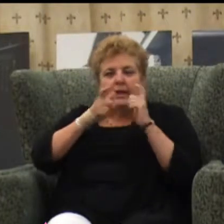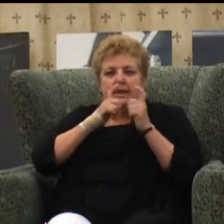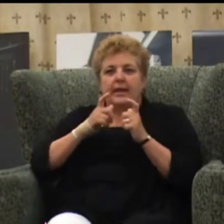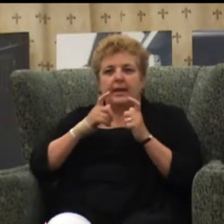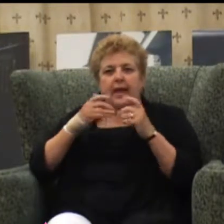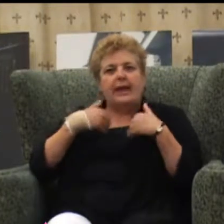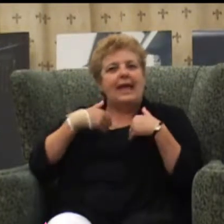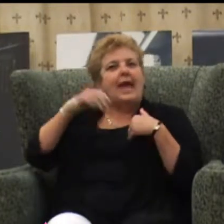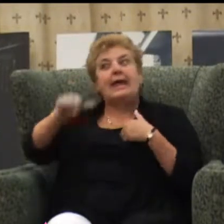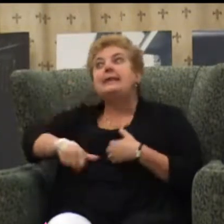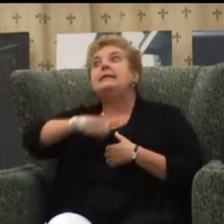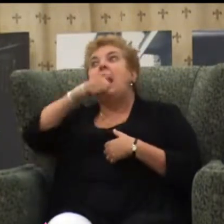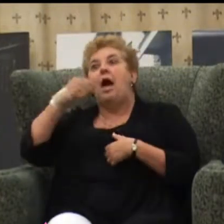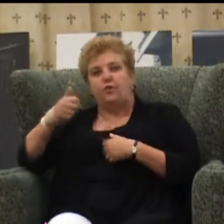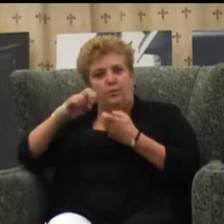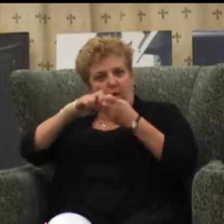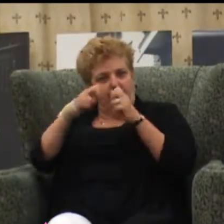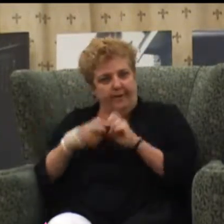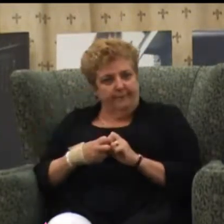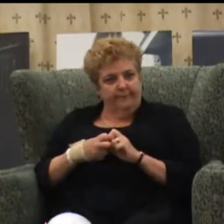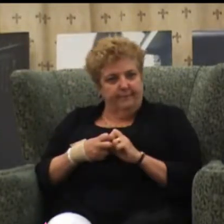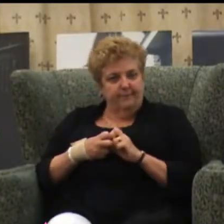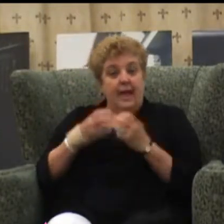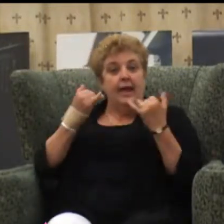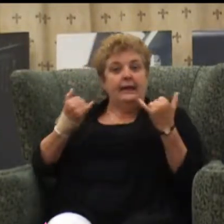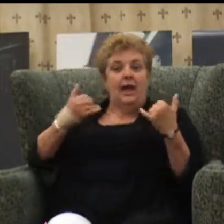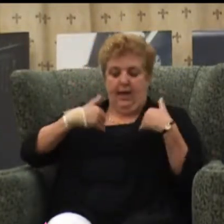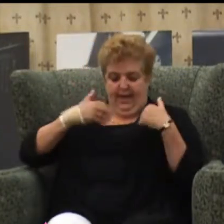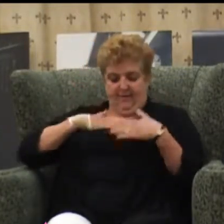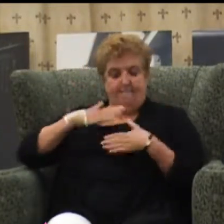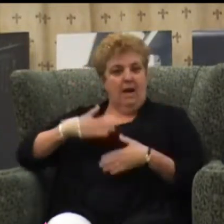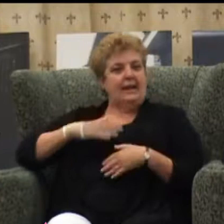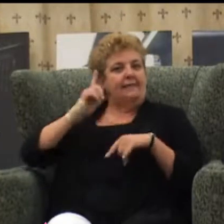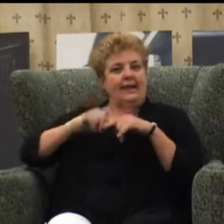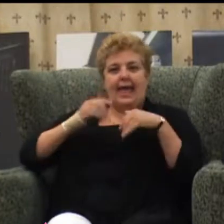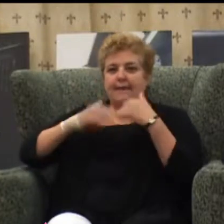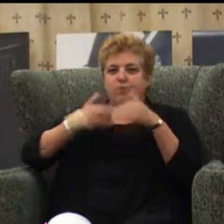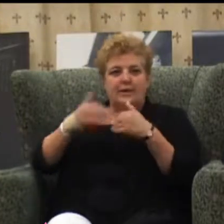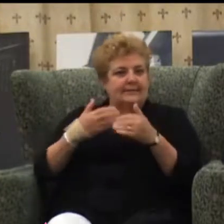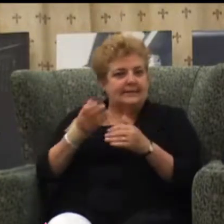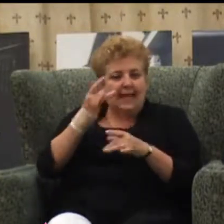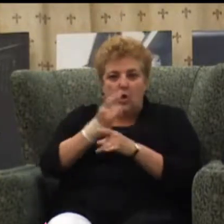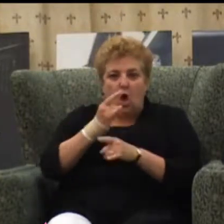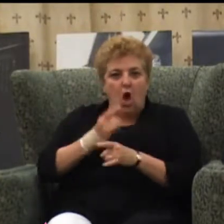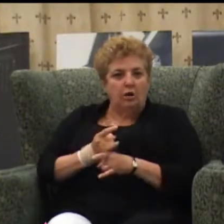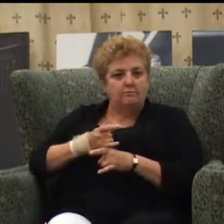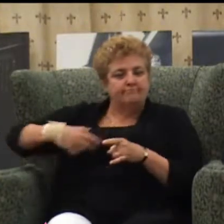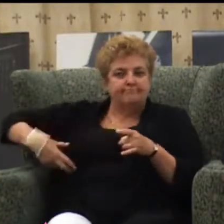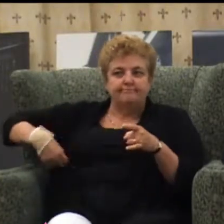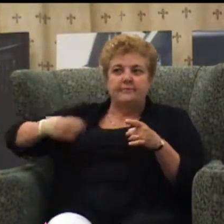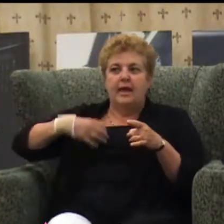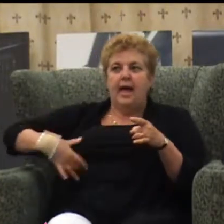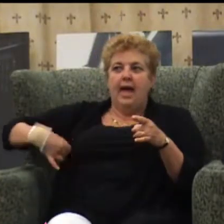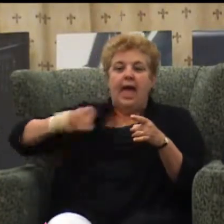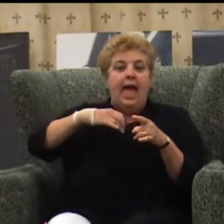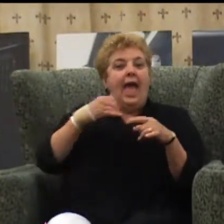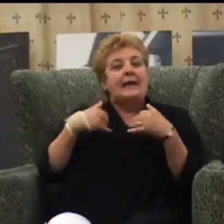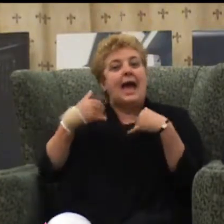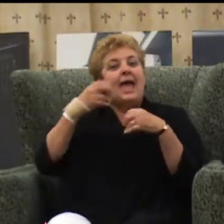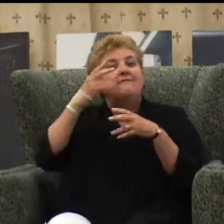problem. Because now I got a body that can't process alcohol and I got a mind that can't process reality. And